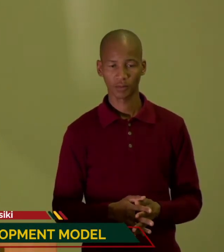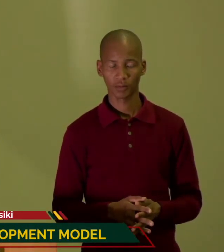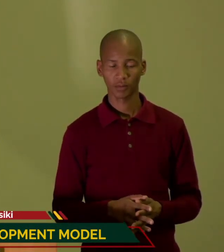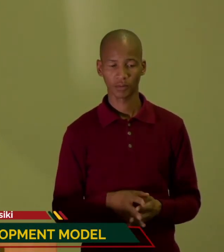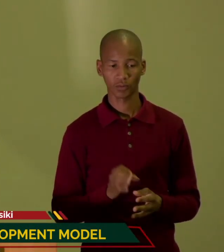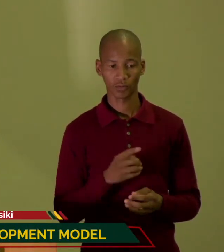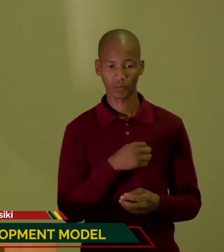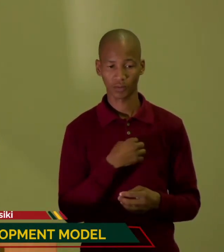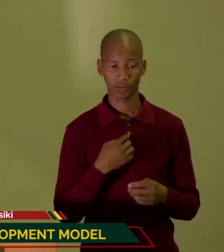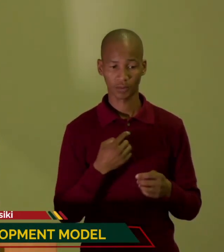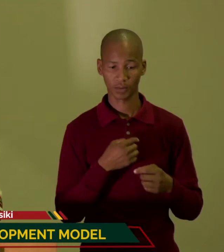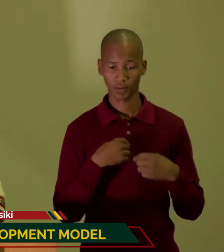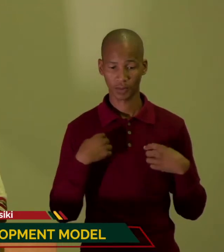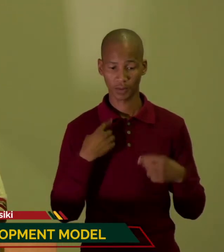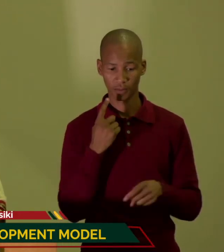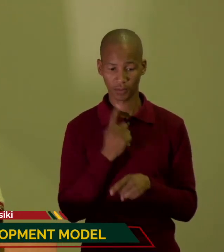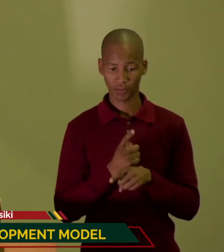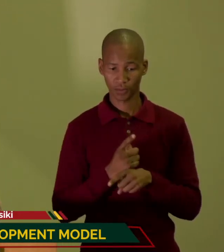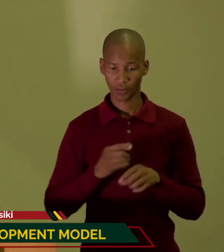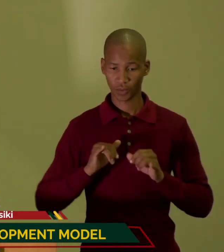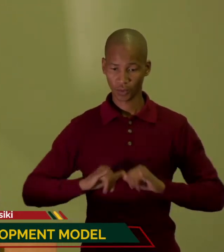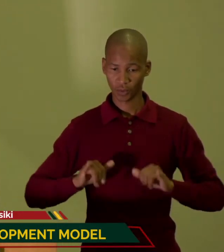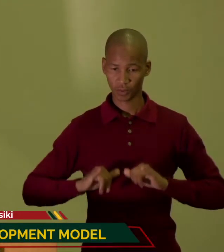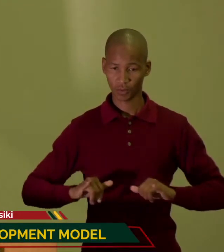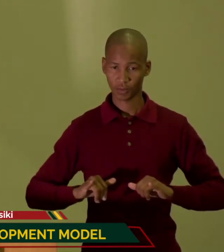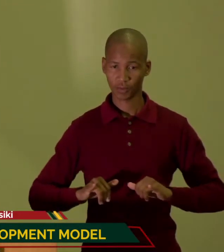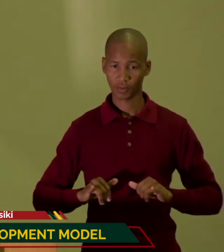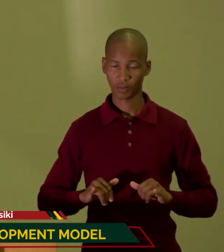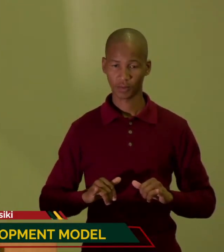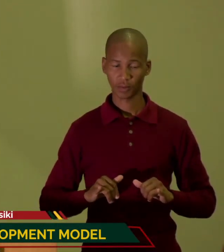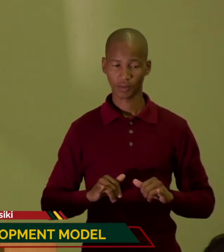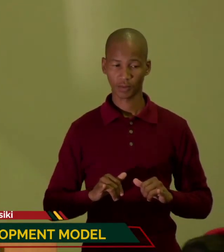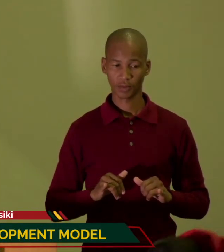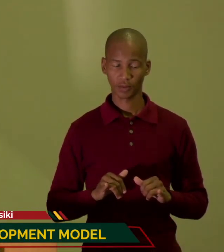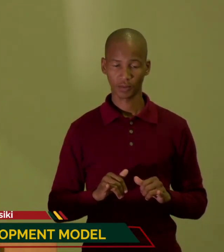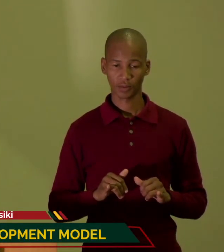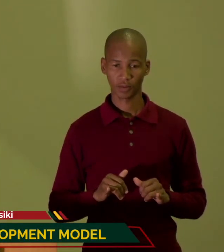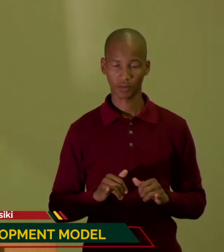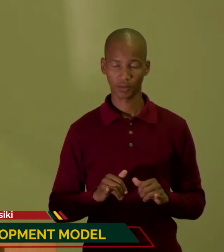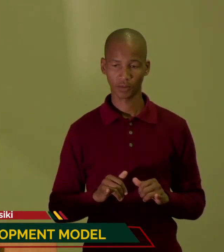waiting for the studies that are being